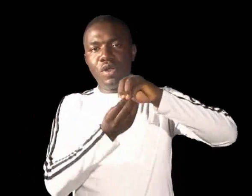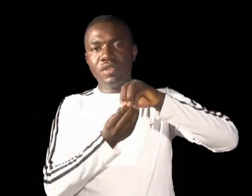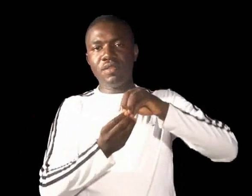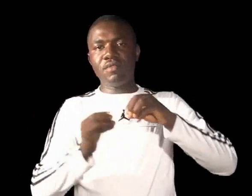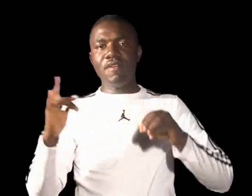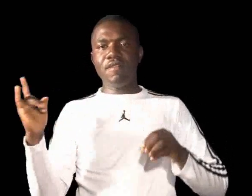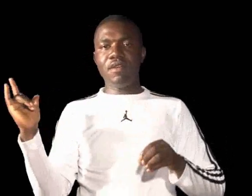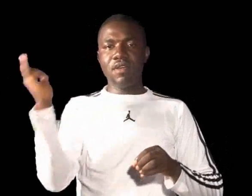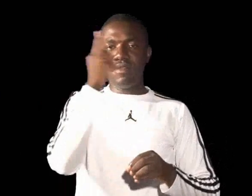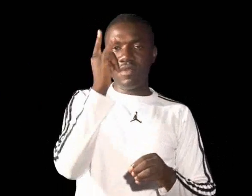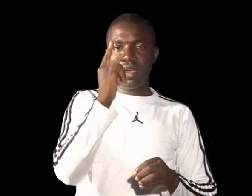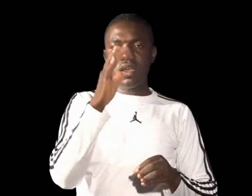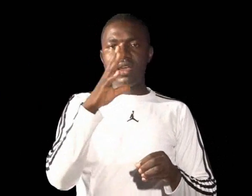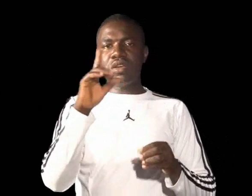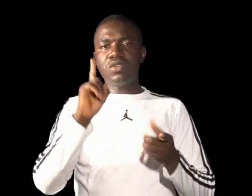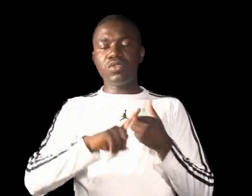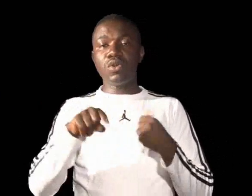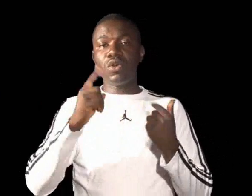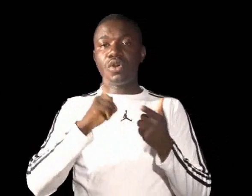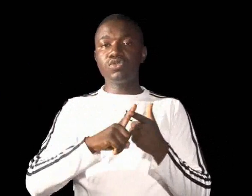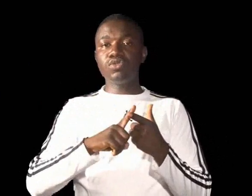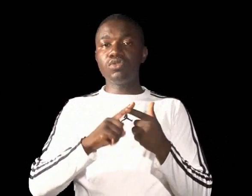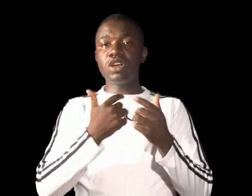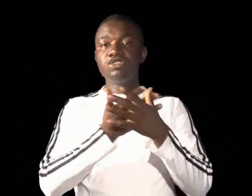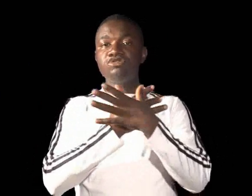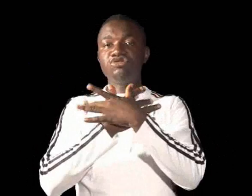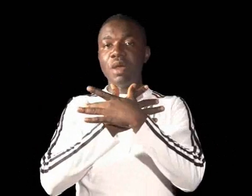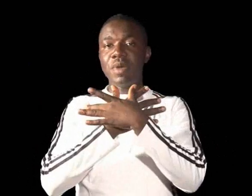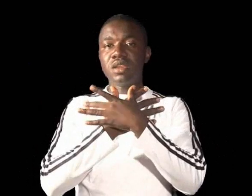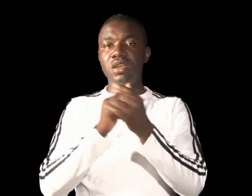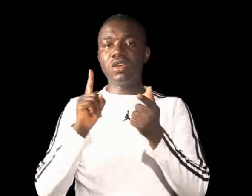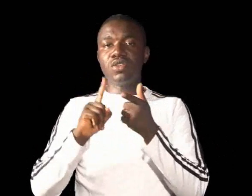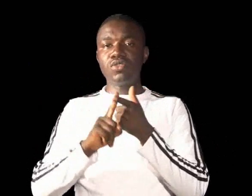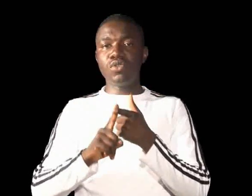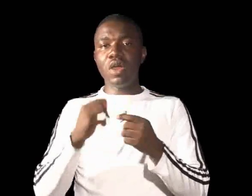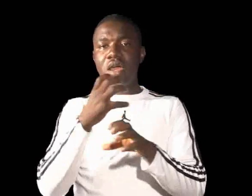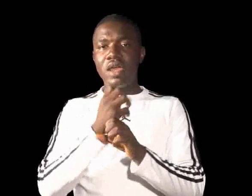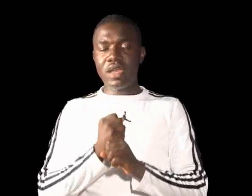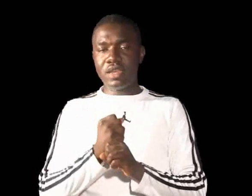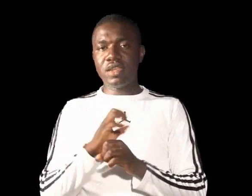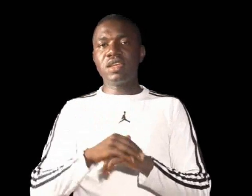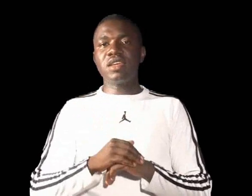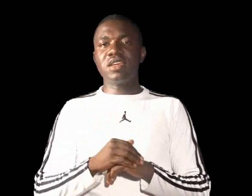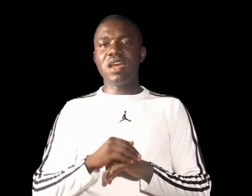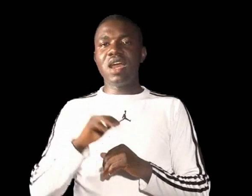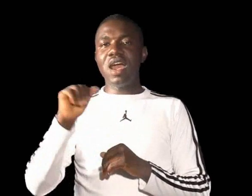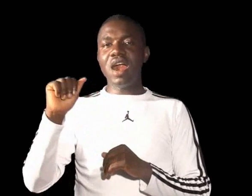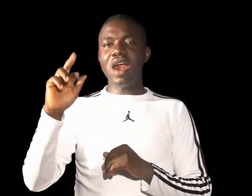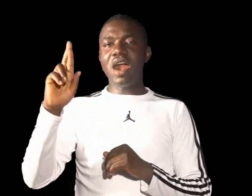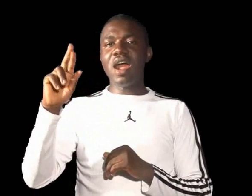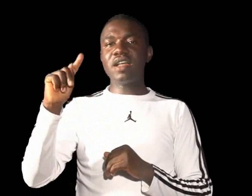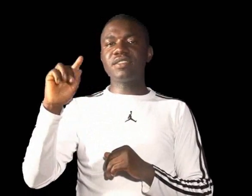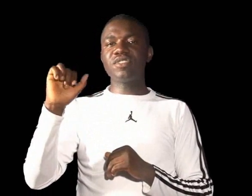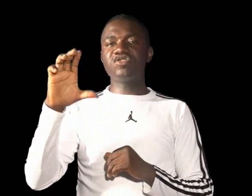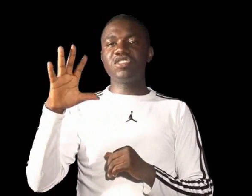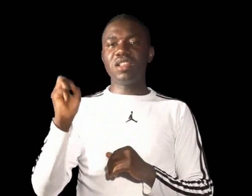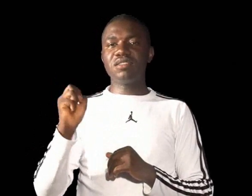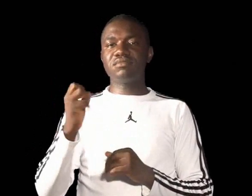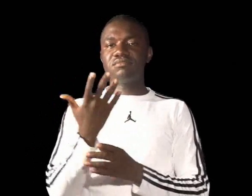and sundry expenses, to travel to Germany, where he will be able to get artificial limbs. Through his advocacy